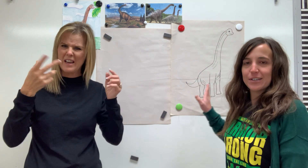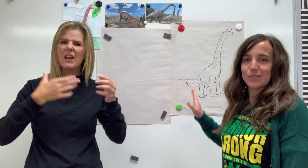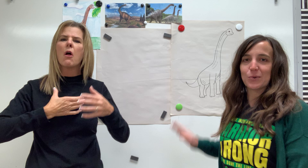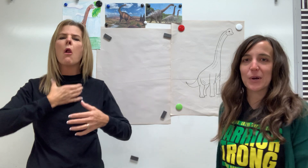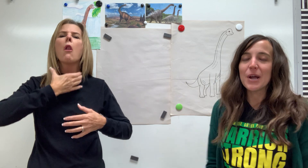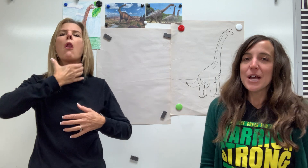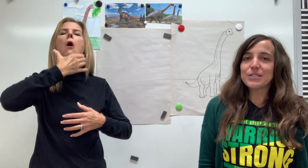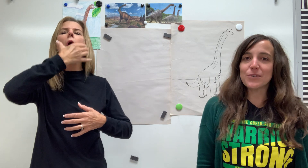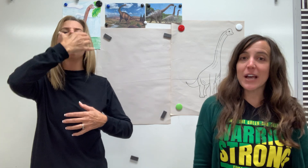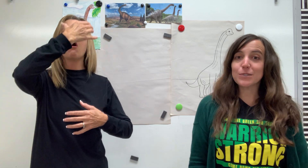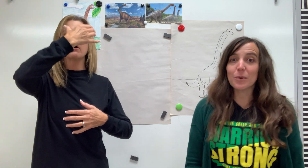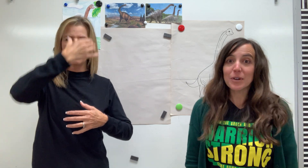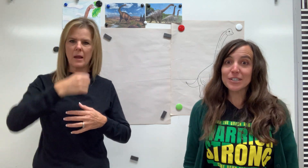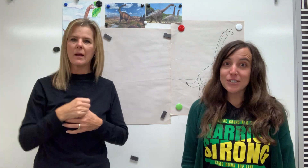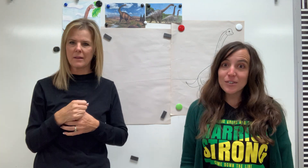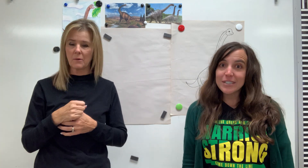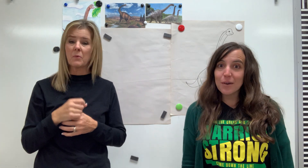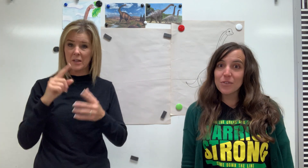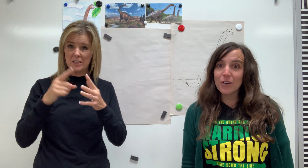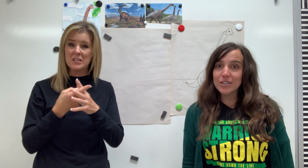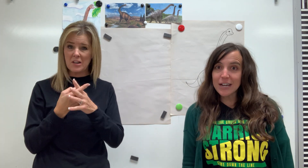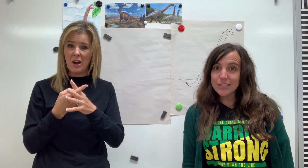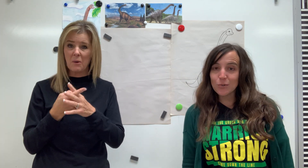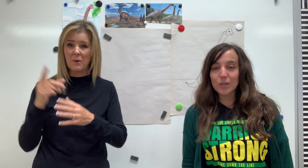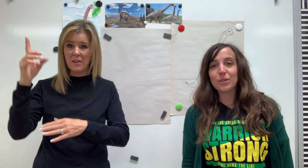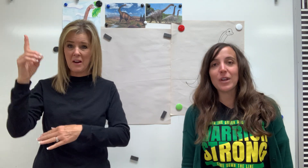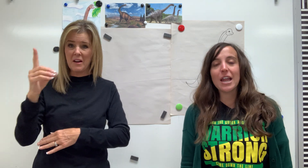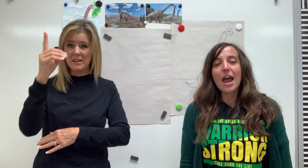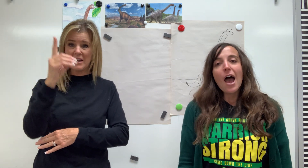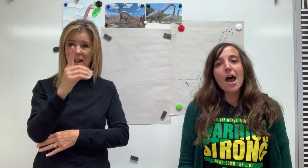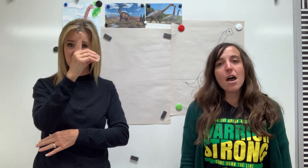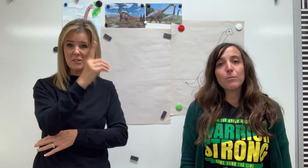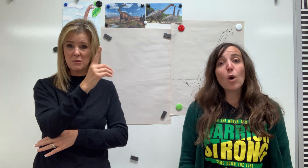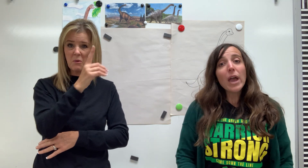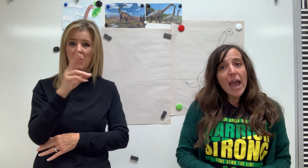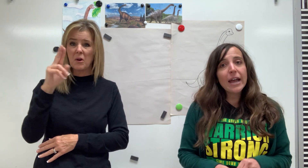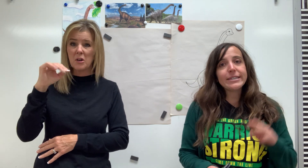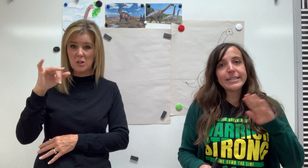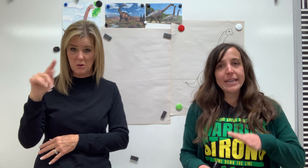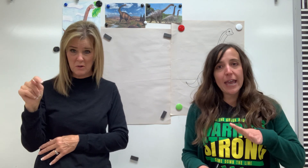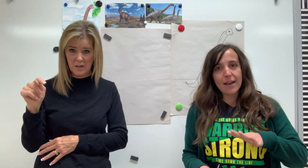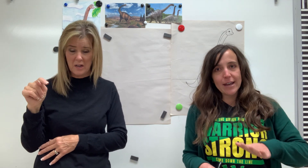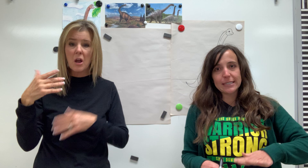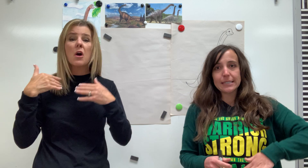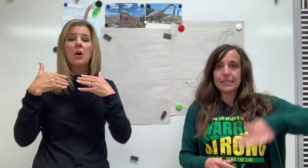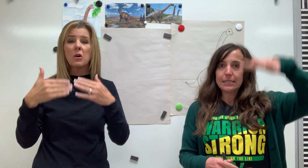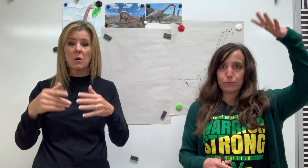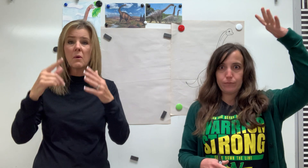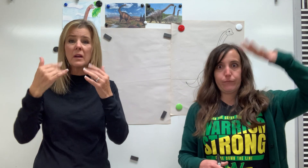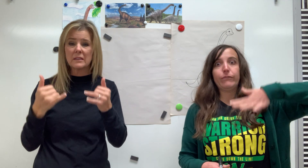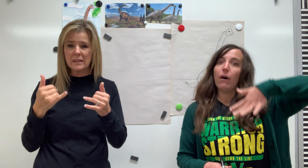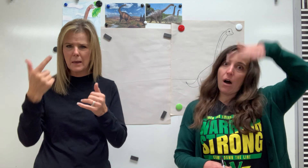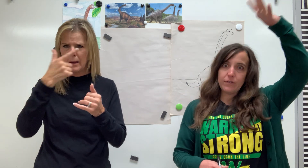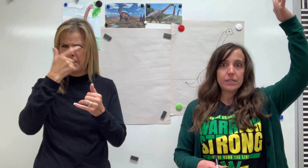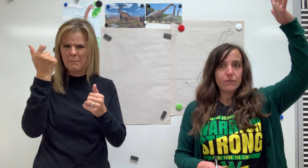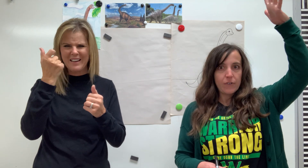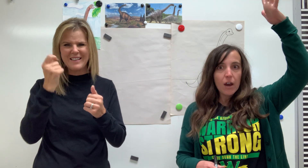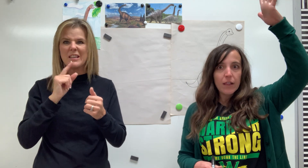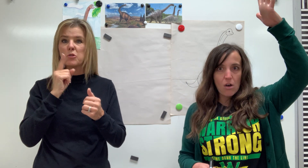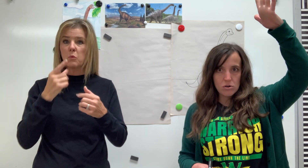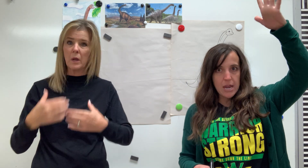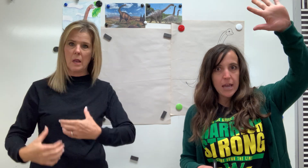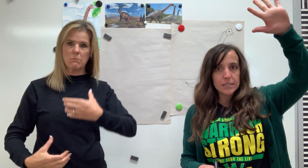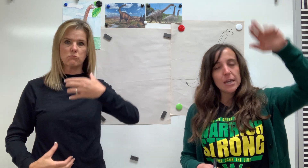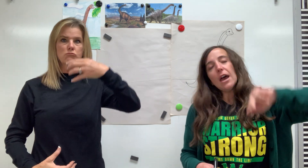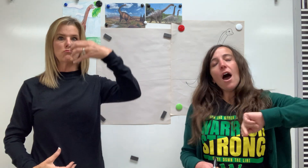neck dinosaur. So that's where we're going to start today with our dinosaur unit. Go ahead today, guys, since he's obviously